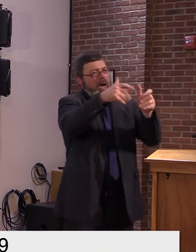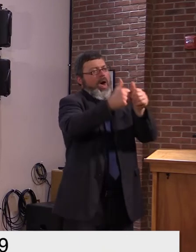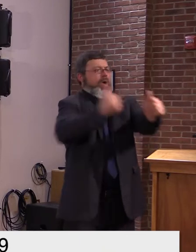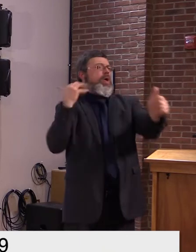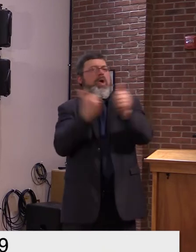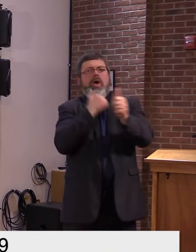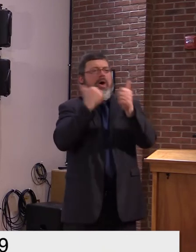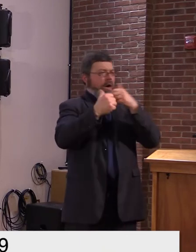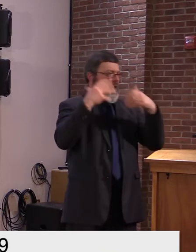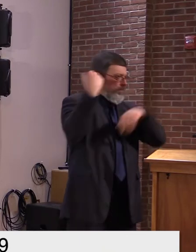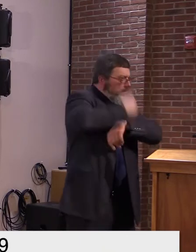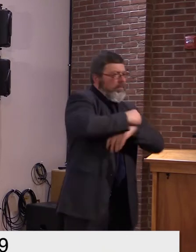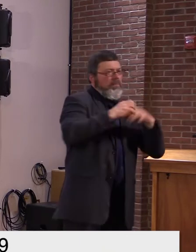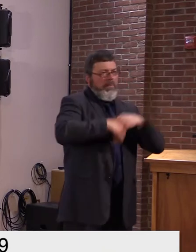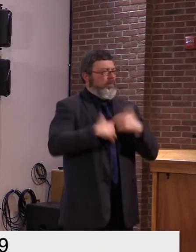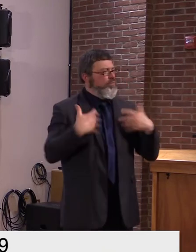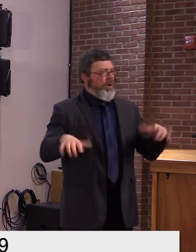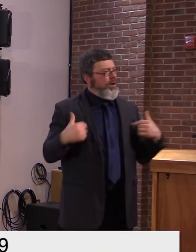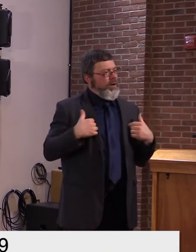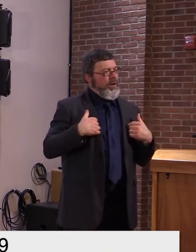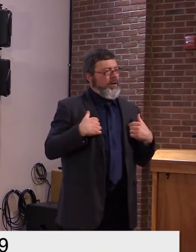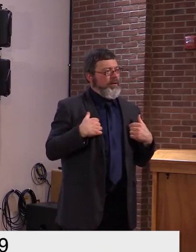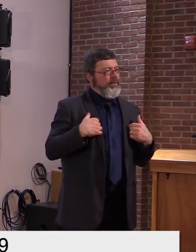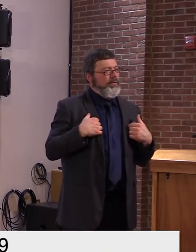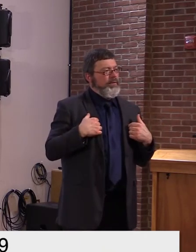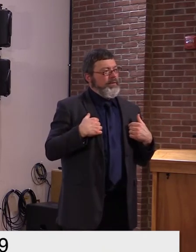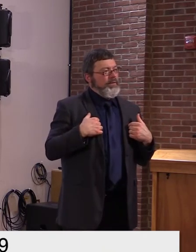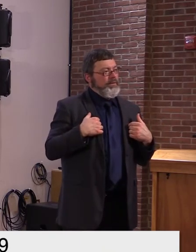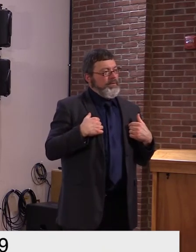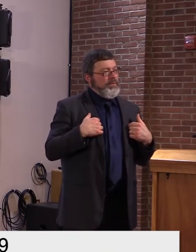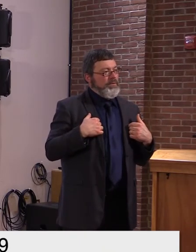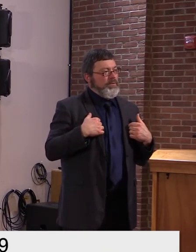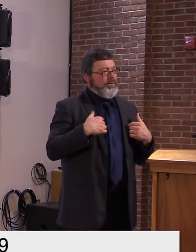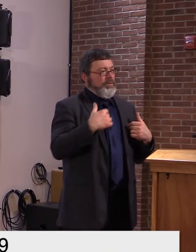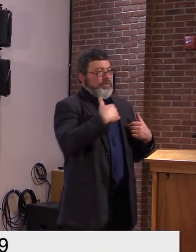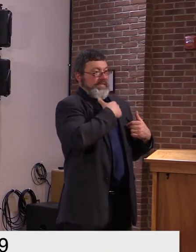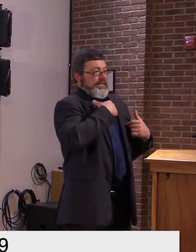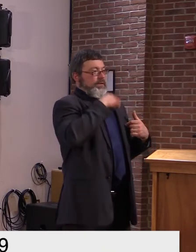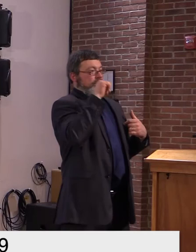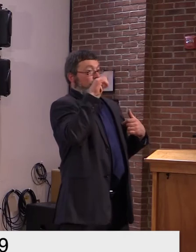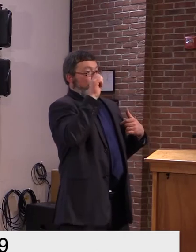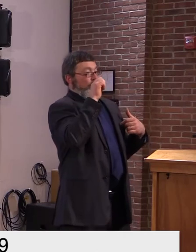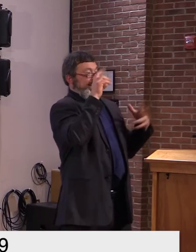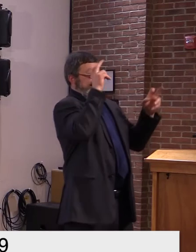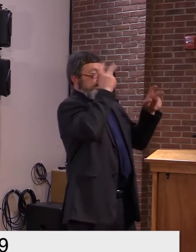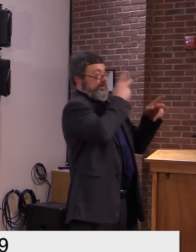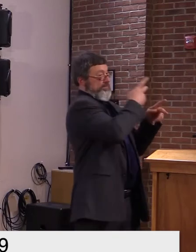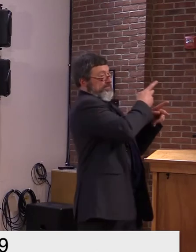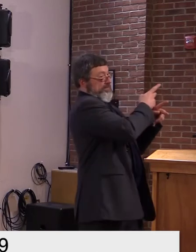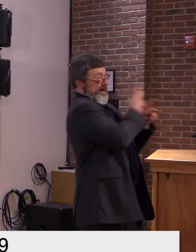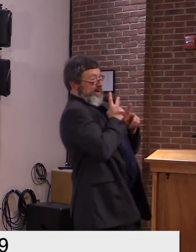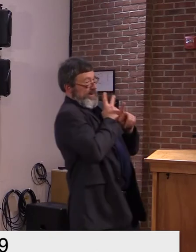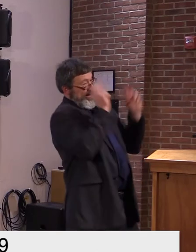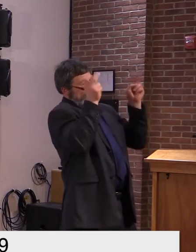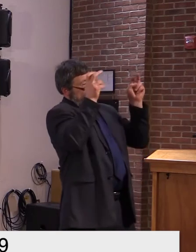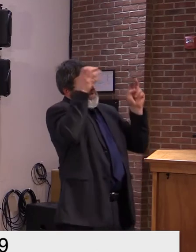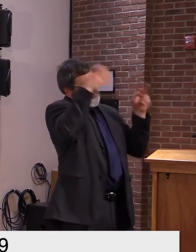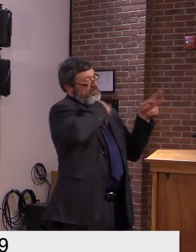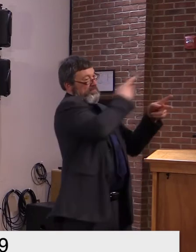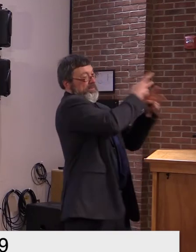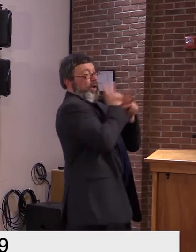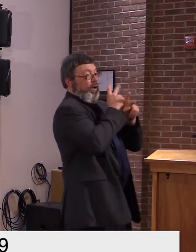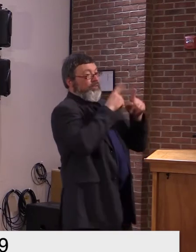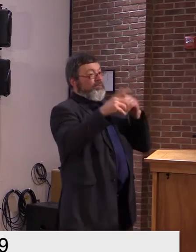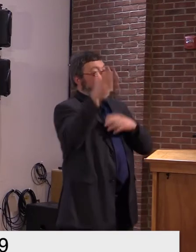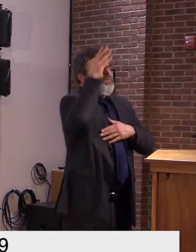In my view, you know, this is borrowed money. Let's be candid. But it's my judgment, and I